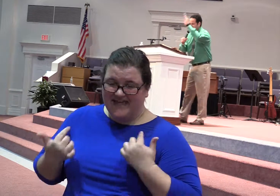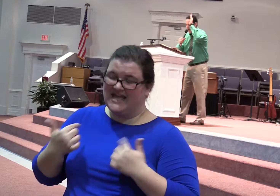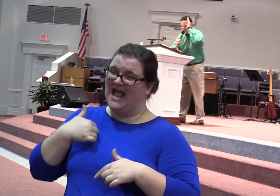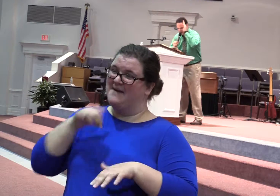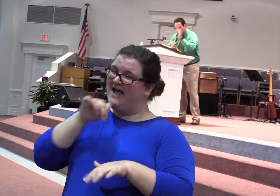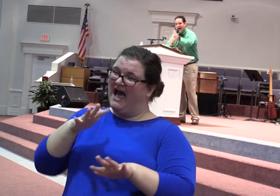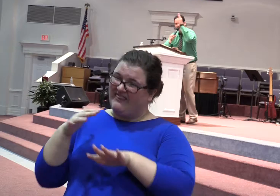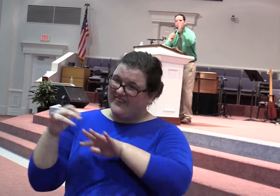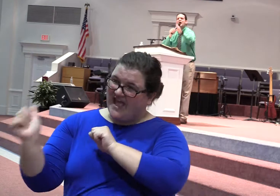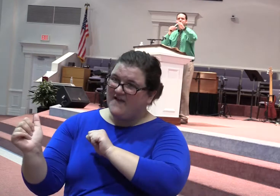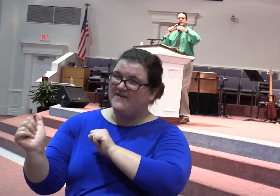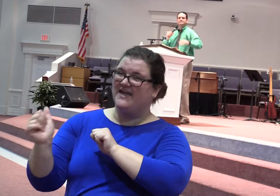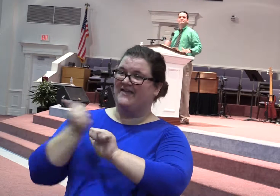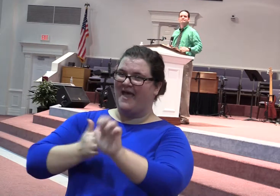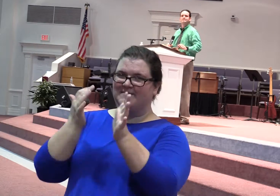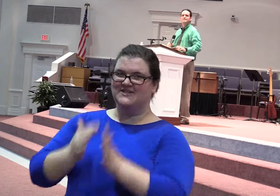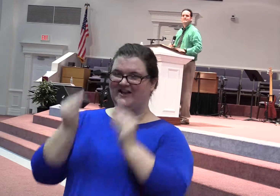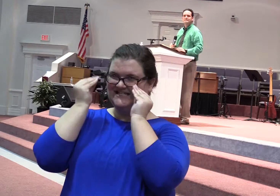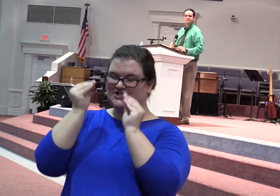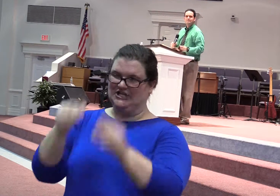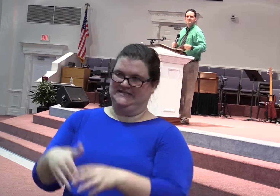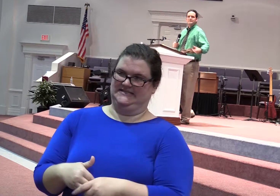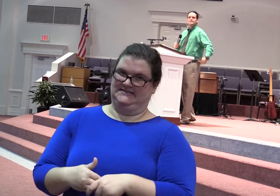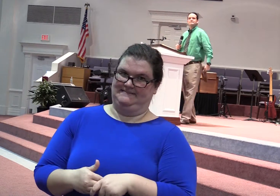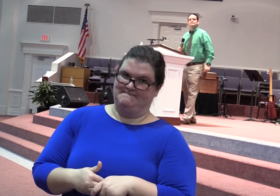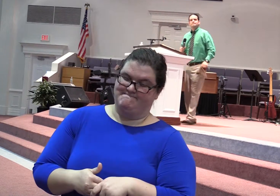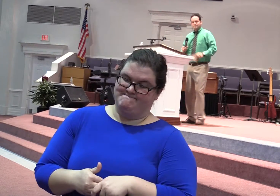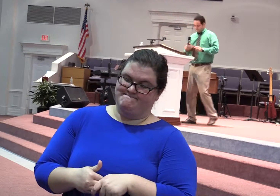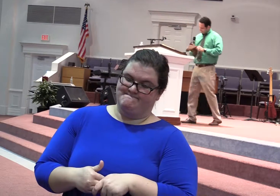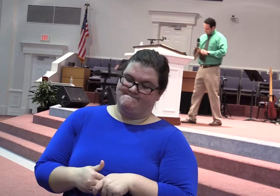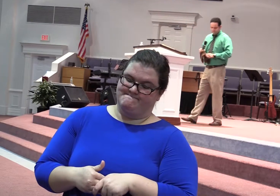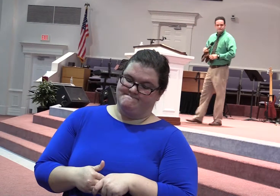I'm not leaving the apostolic doctrine. Right. Right. Amen.